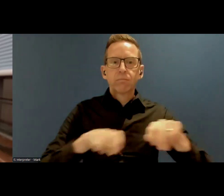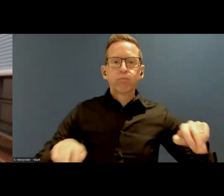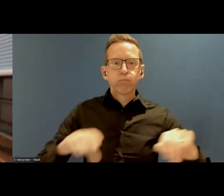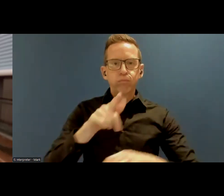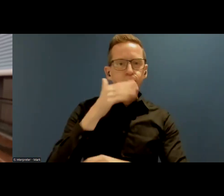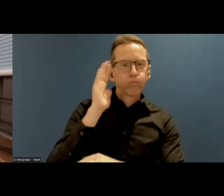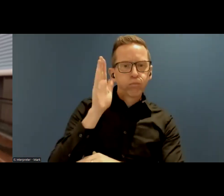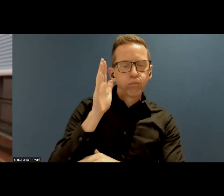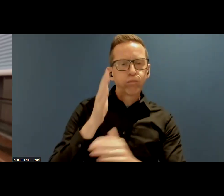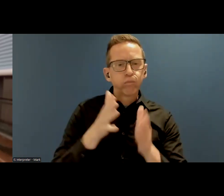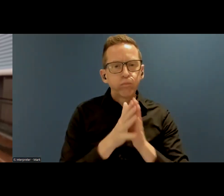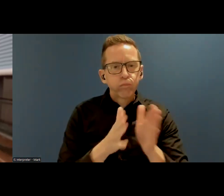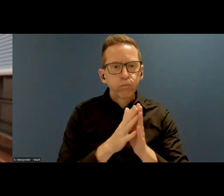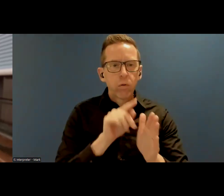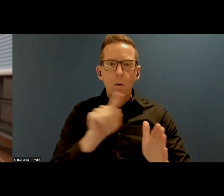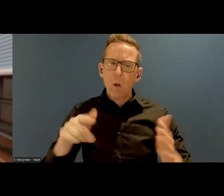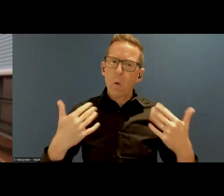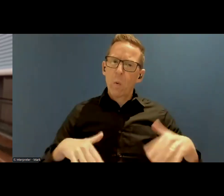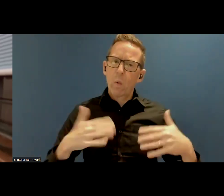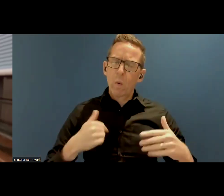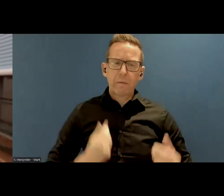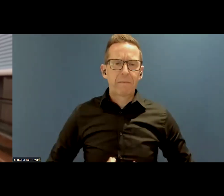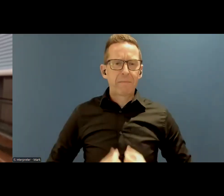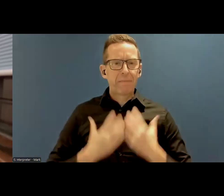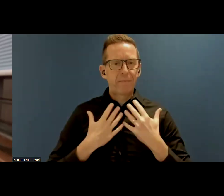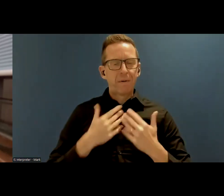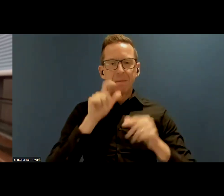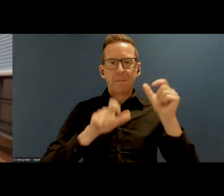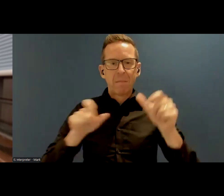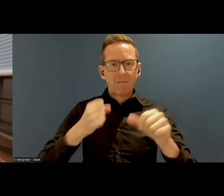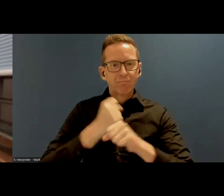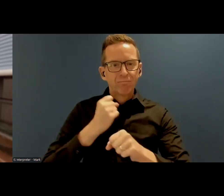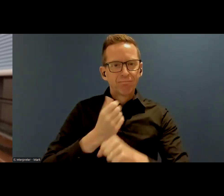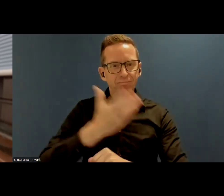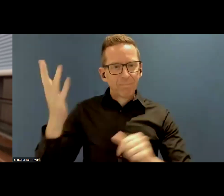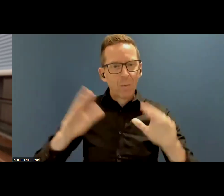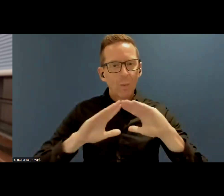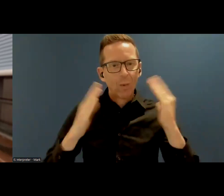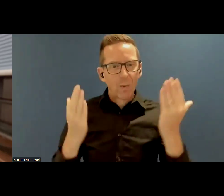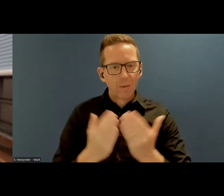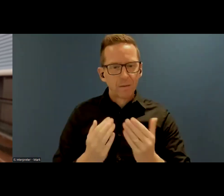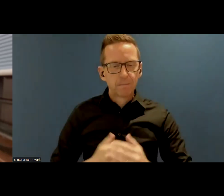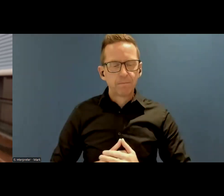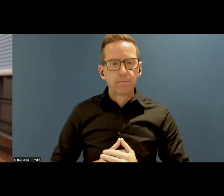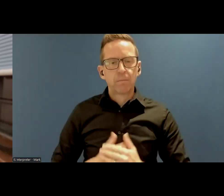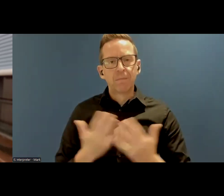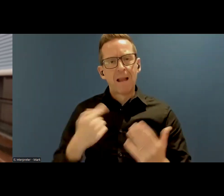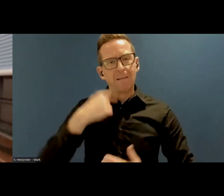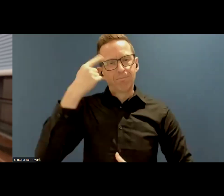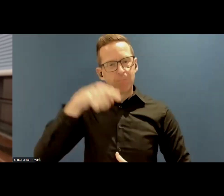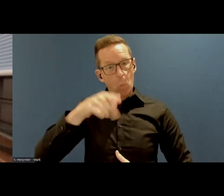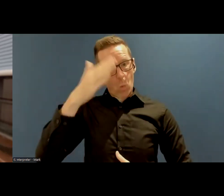being done around the world. And now the question is, especially in the global south,